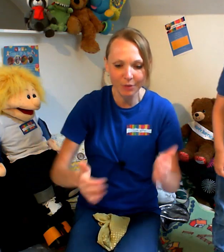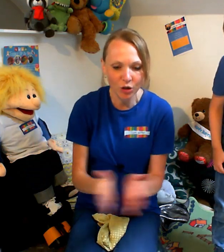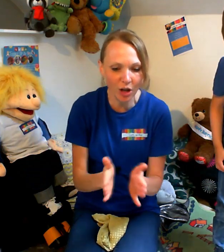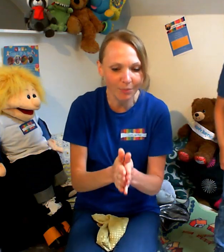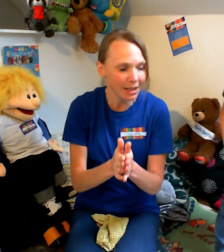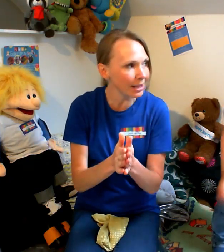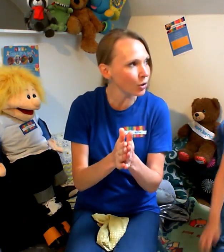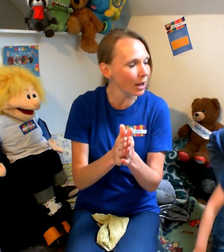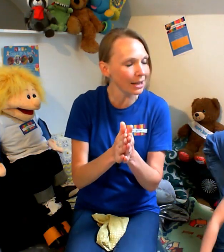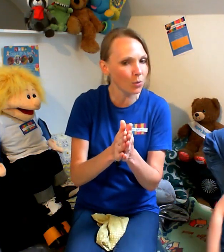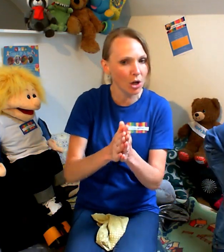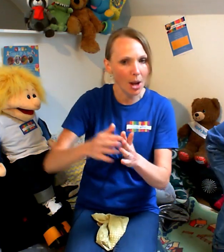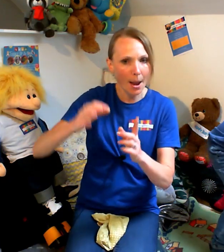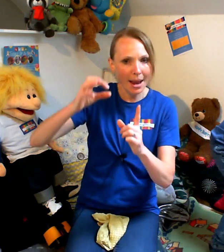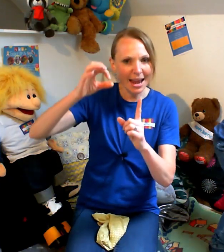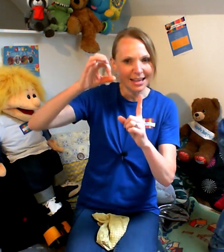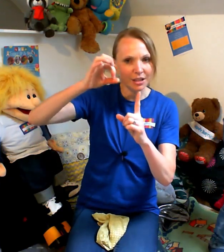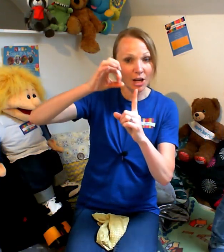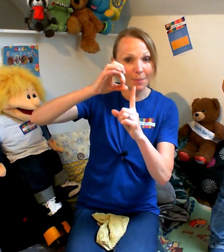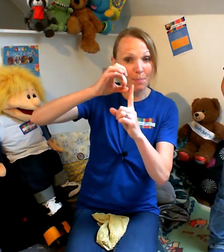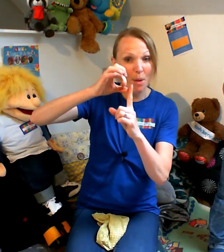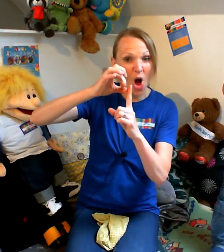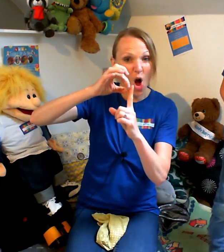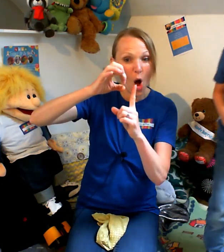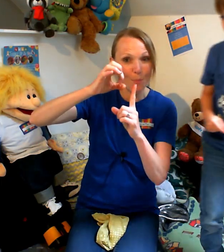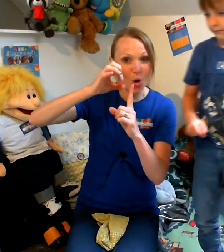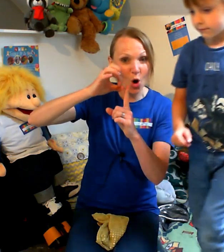so let's do our last one. It's gonna be purple.